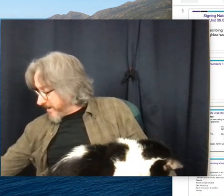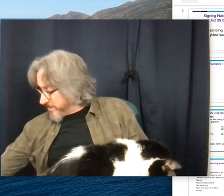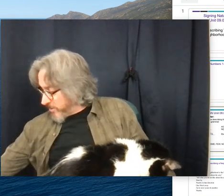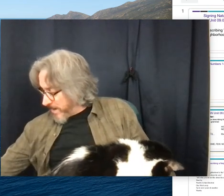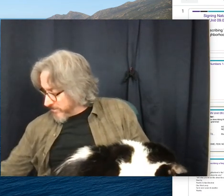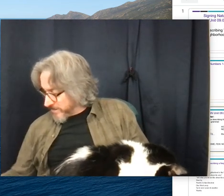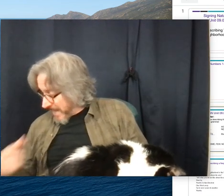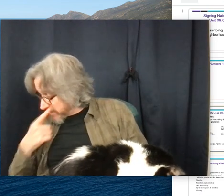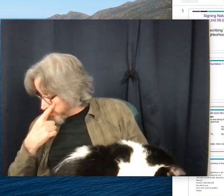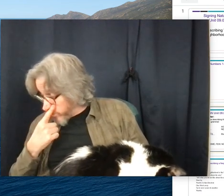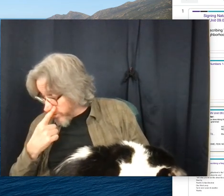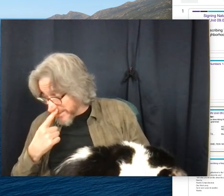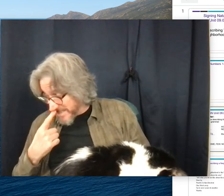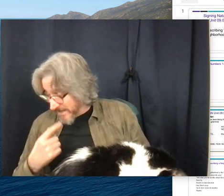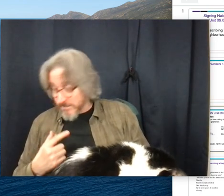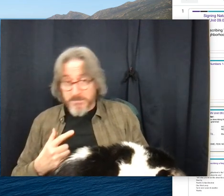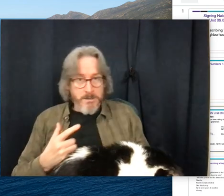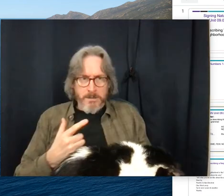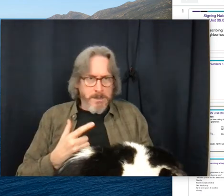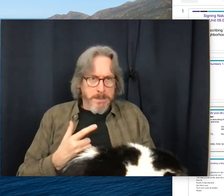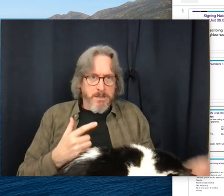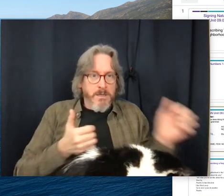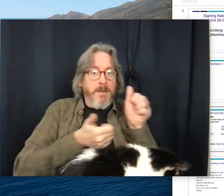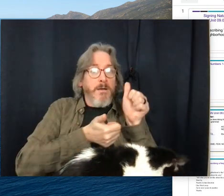are not allowed to go out. Cats don't go outside.